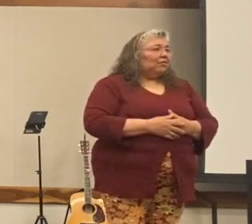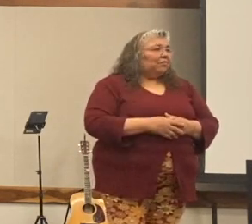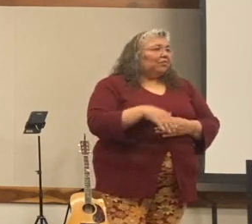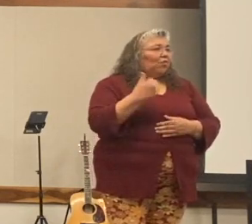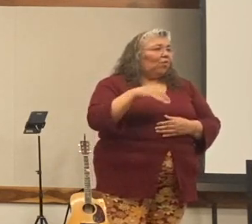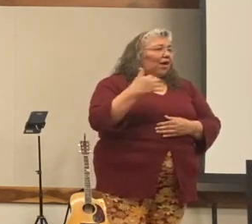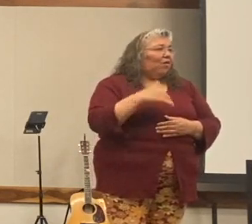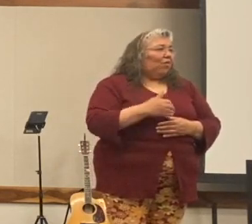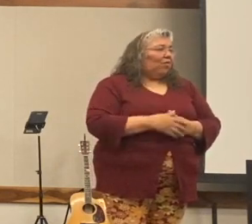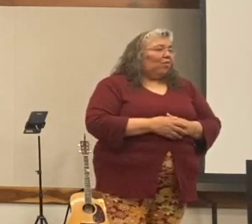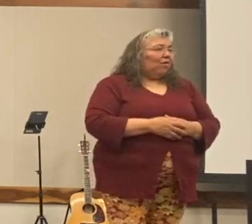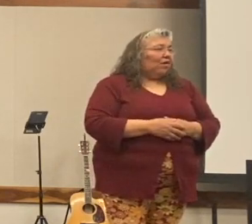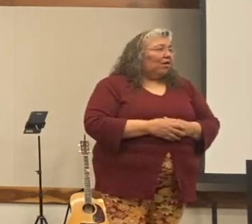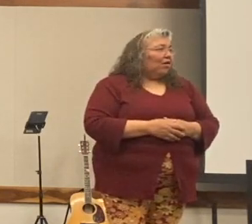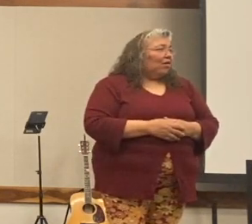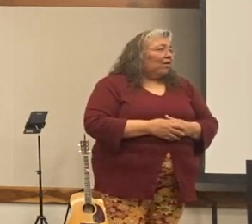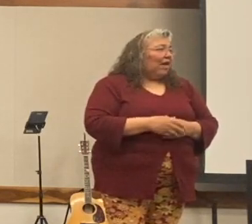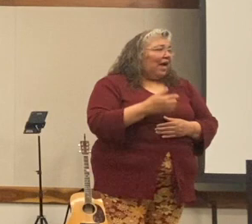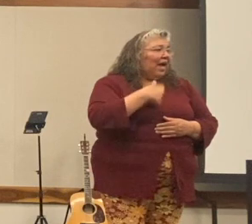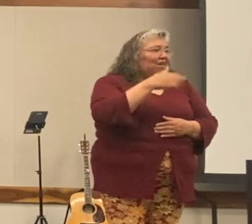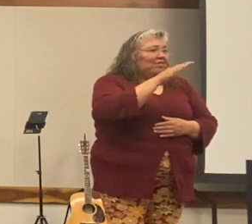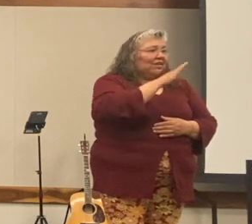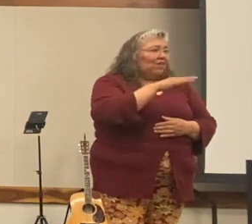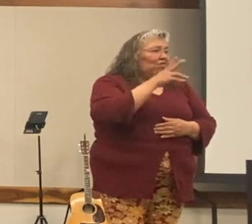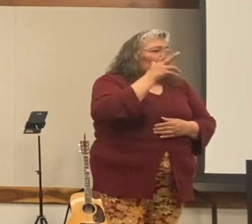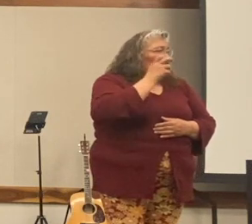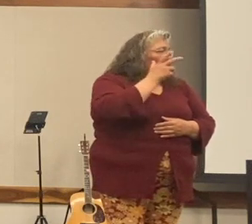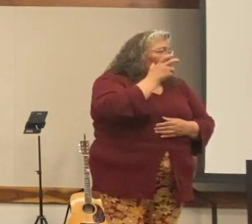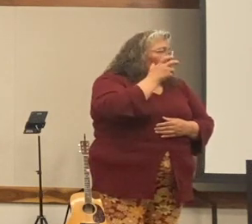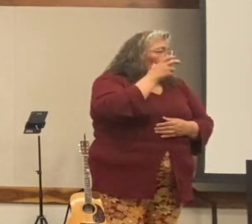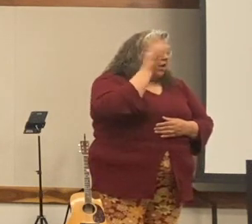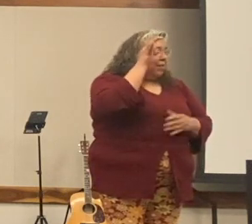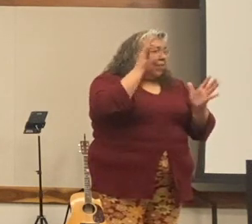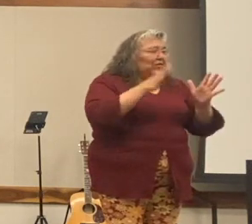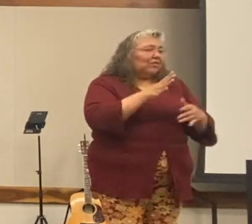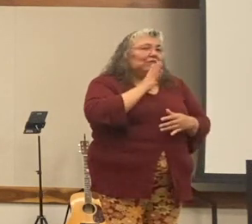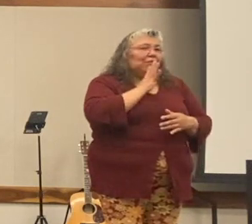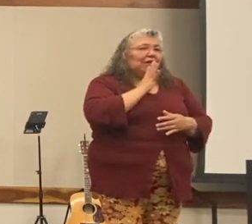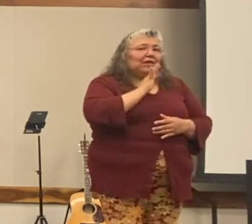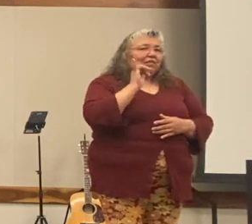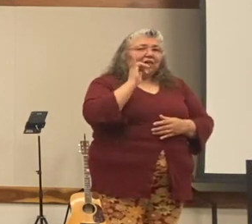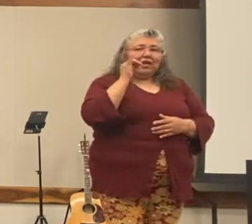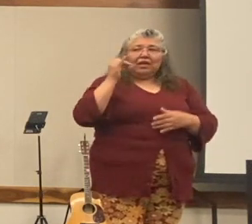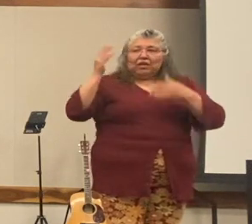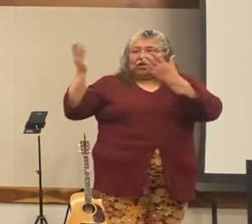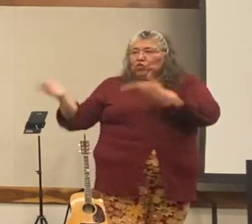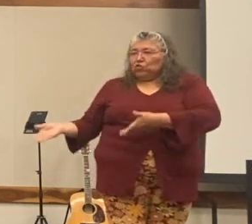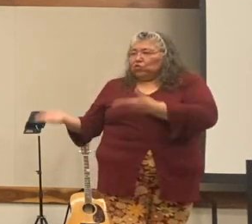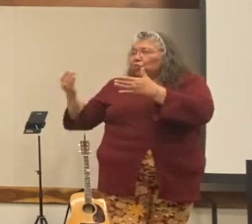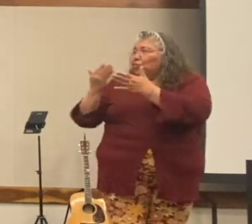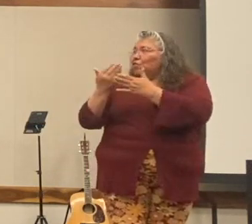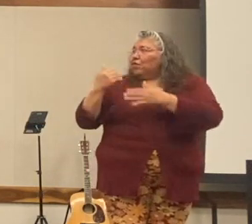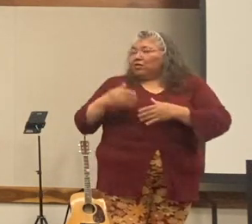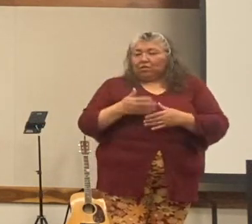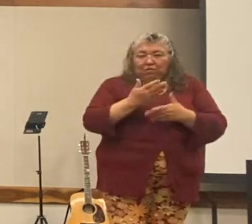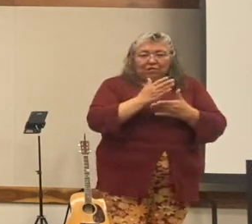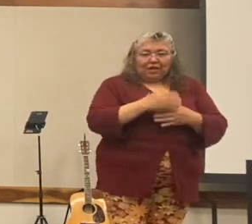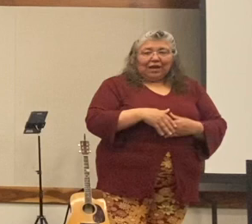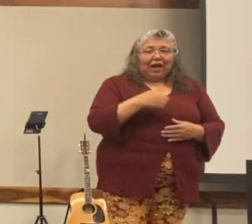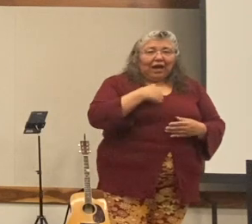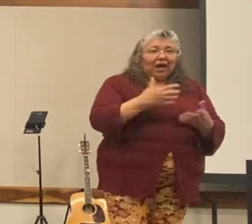wow. Right? I have never heard a pastor speak like you before. I was like, all right. And she